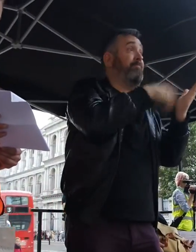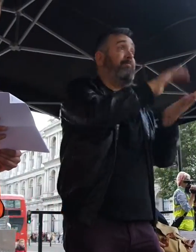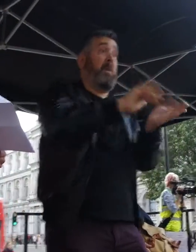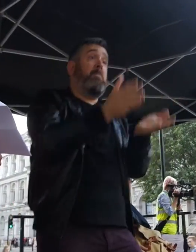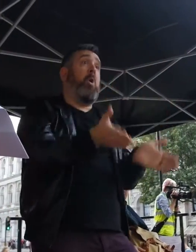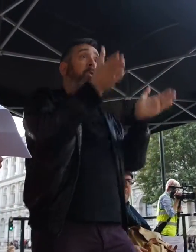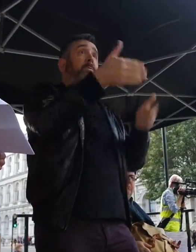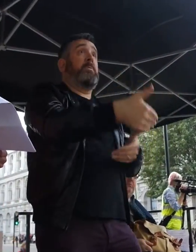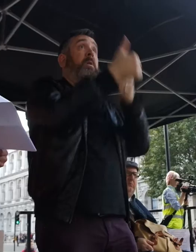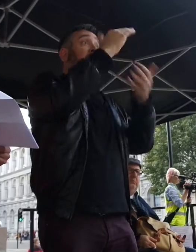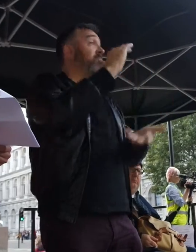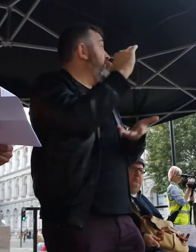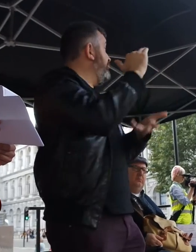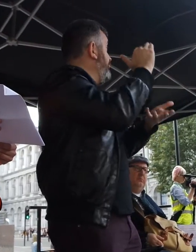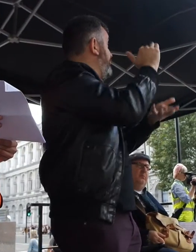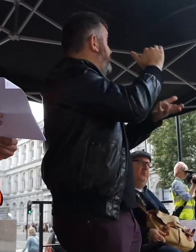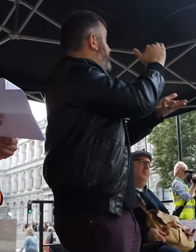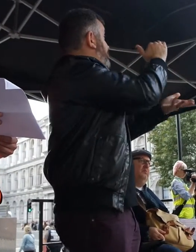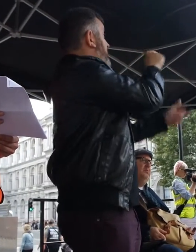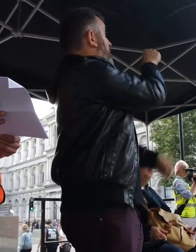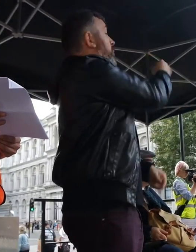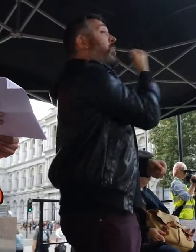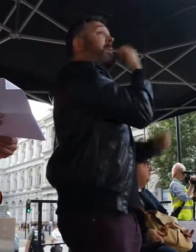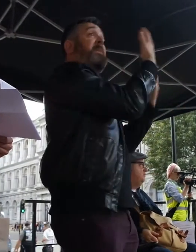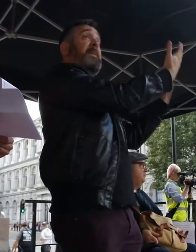We are now going to hand the petition to number 10.